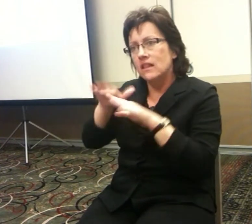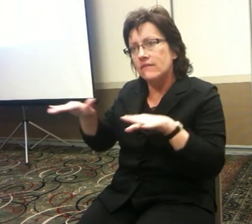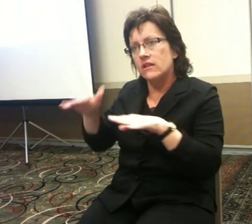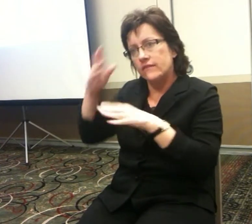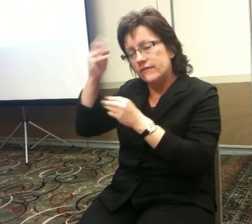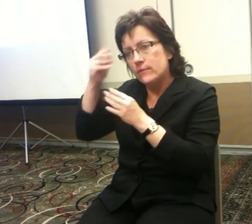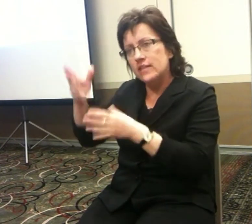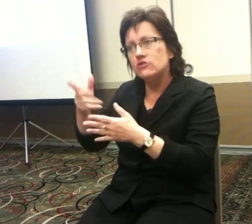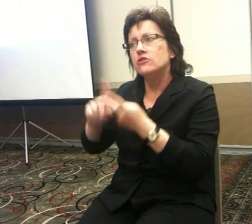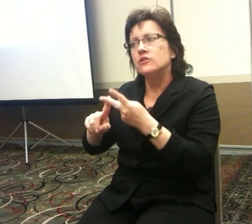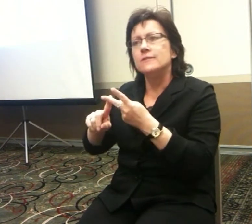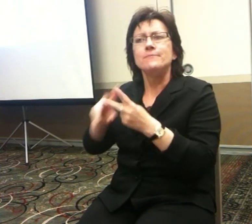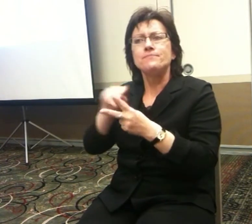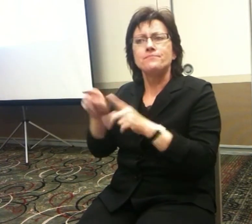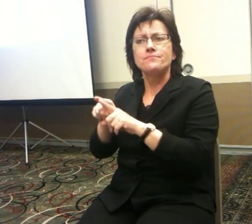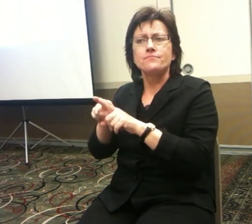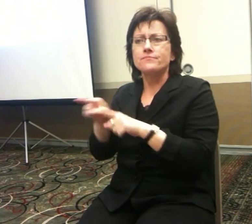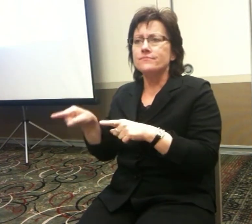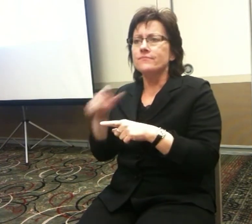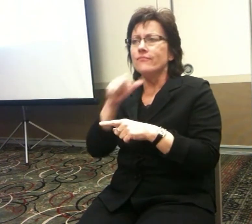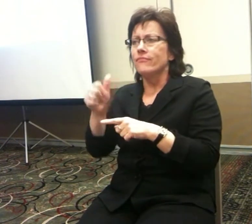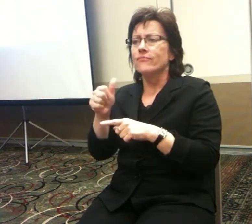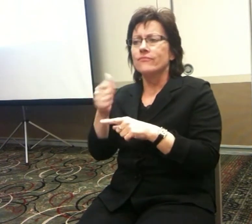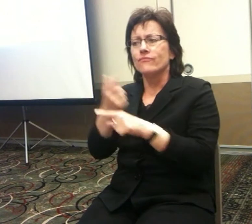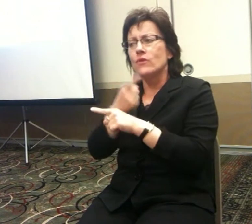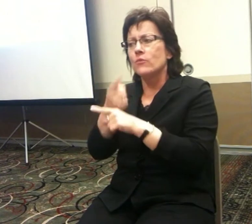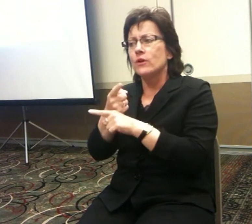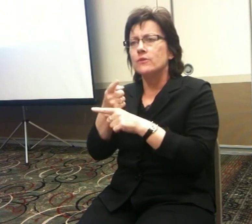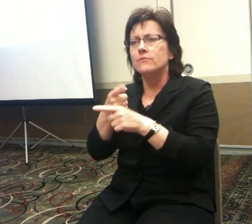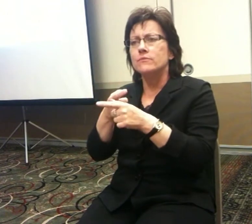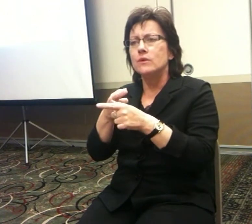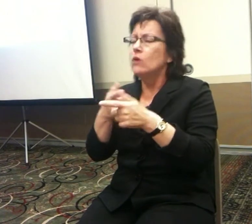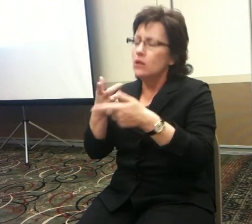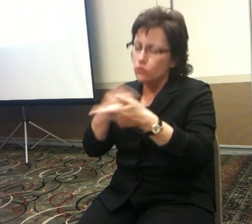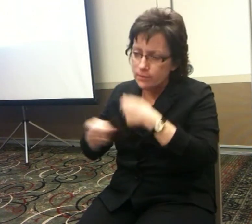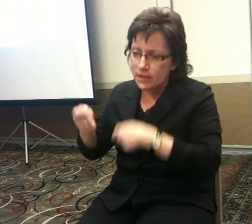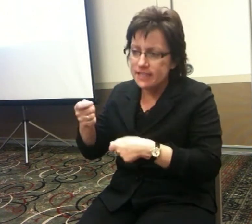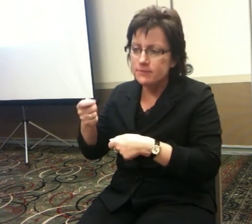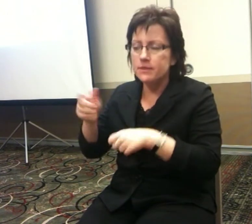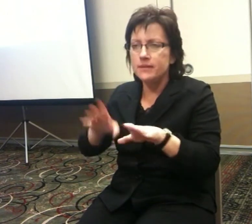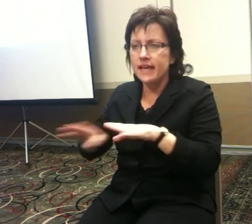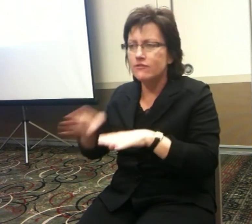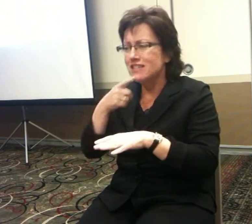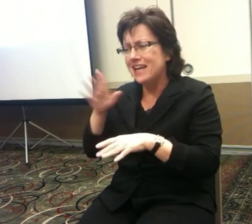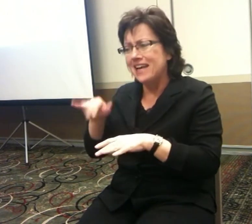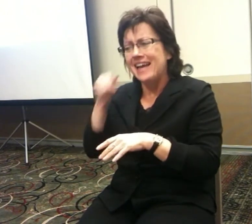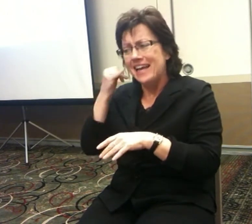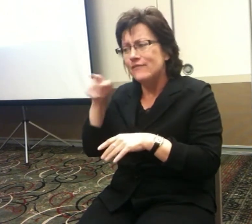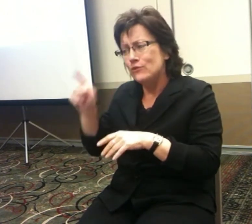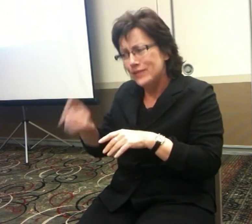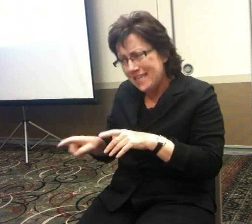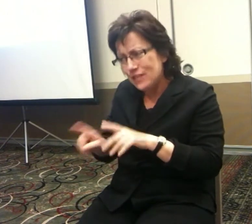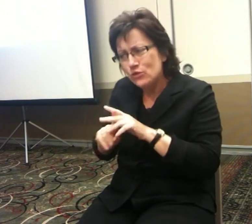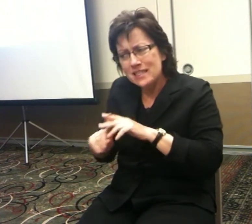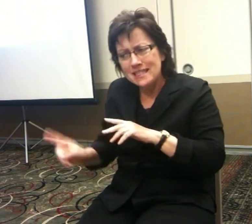the appropriate thing of a replacement behavior and say, if you need to escape, what can you do that will allow you to escape